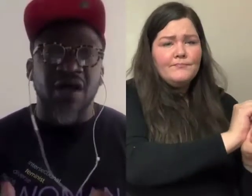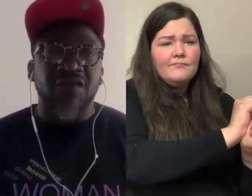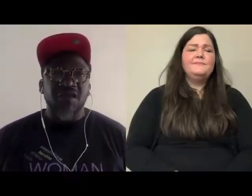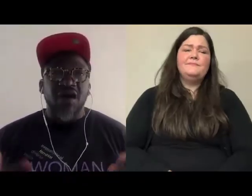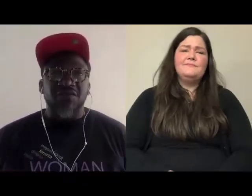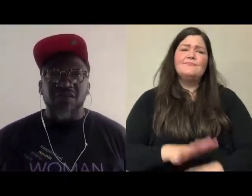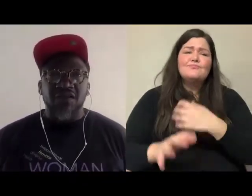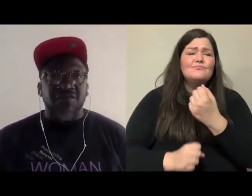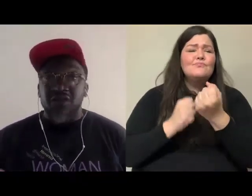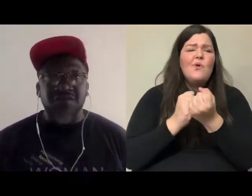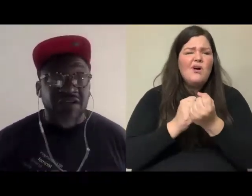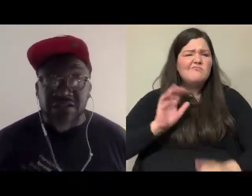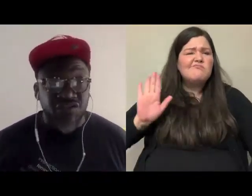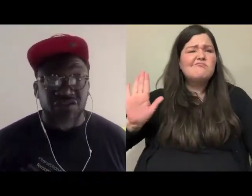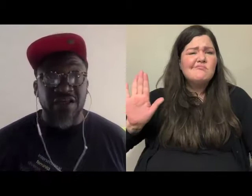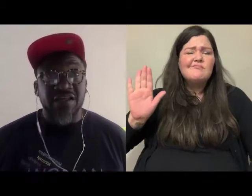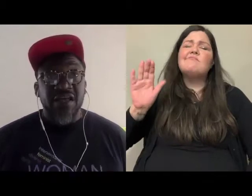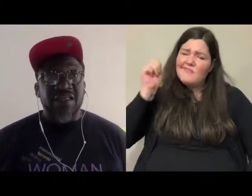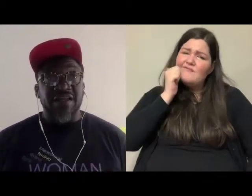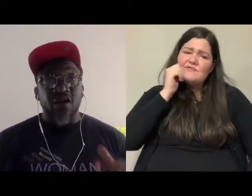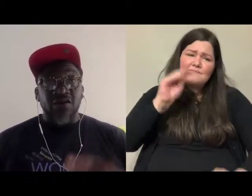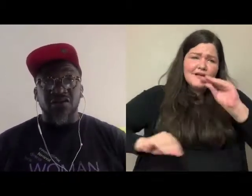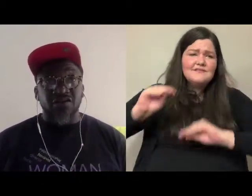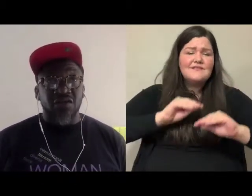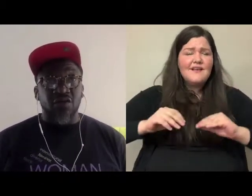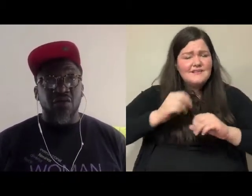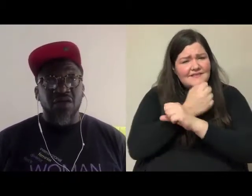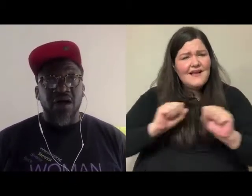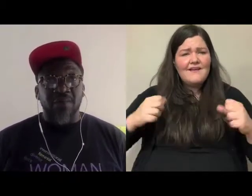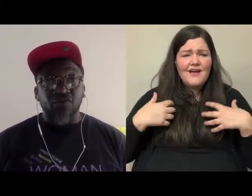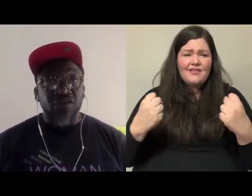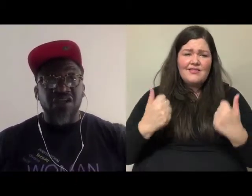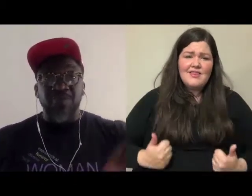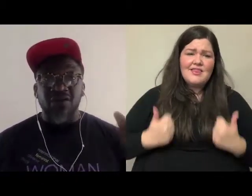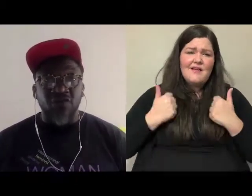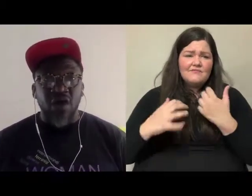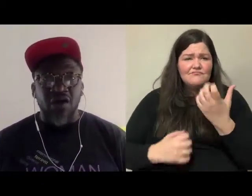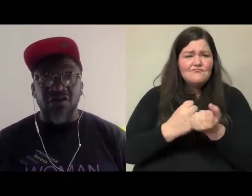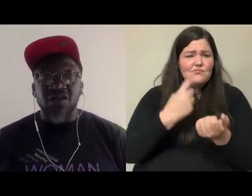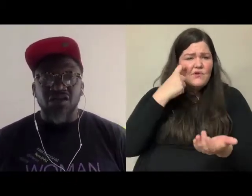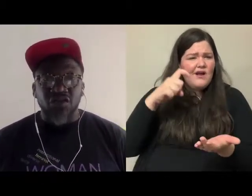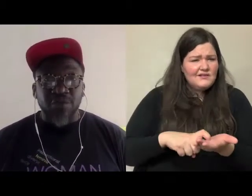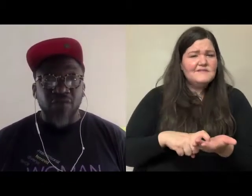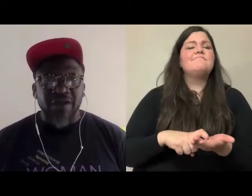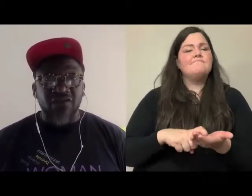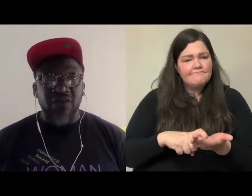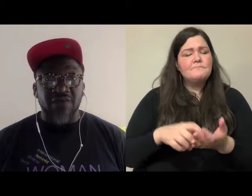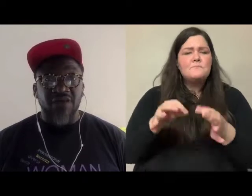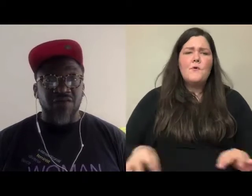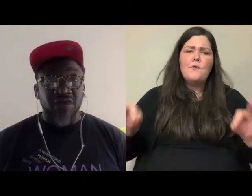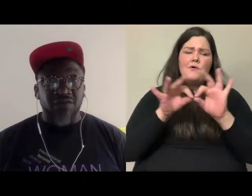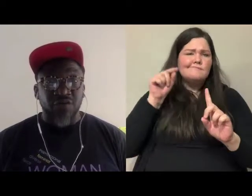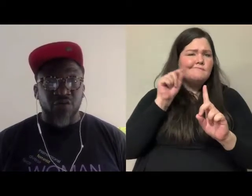respectable of their living conditions, that it honors, you know, our treaties, but it also honors the human rights